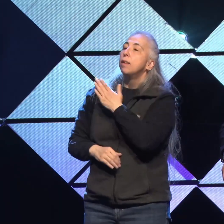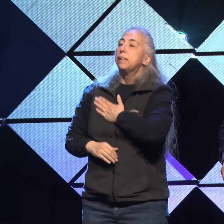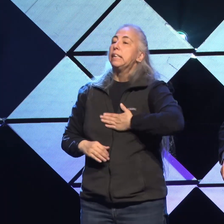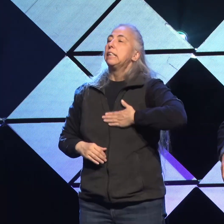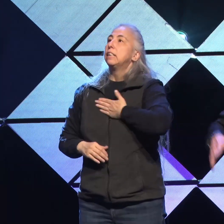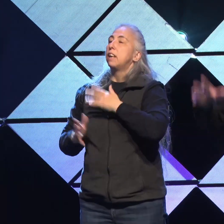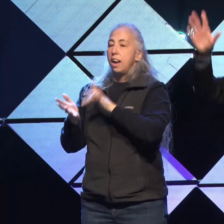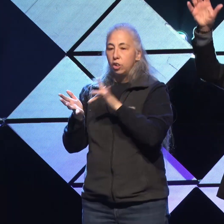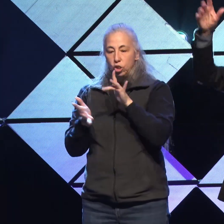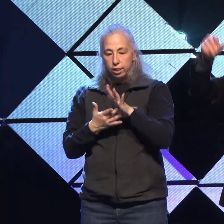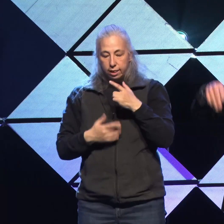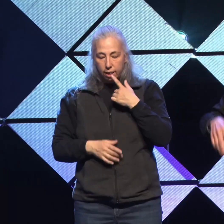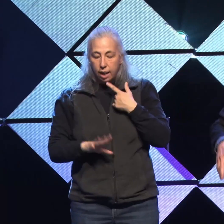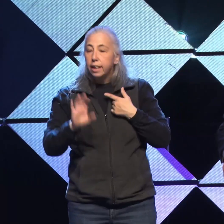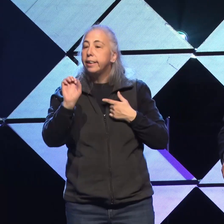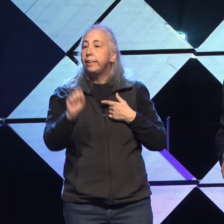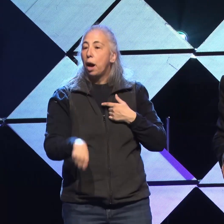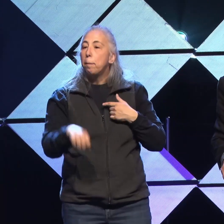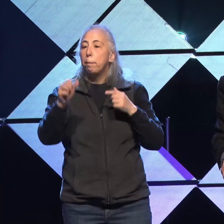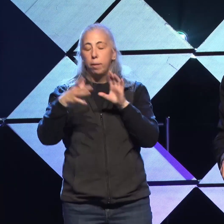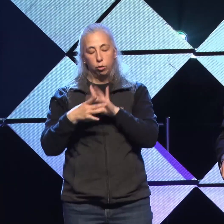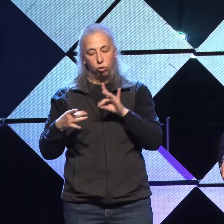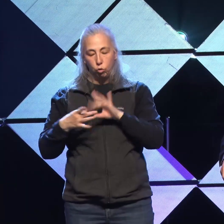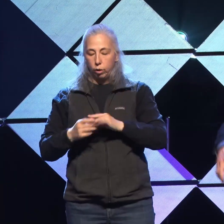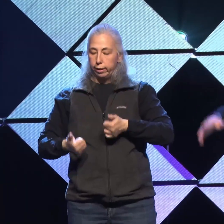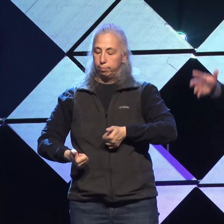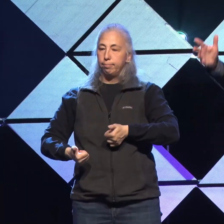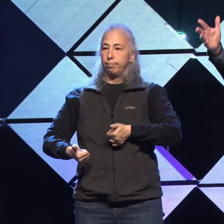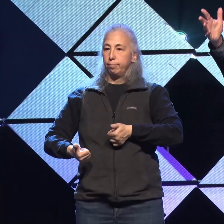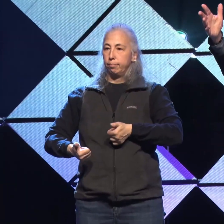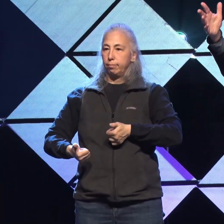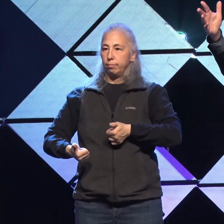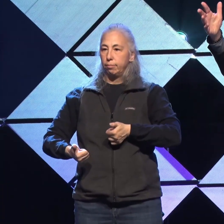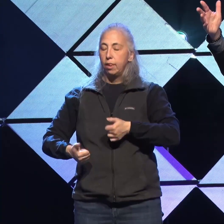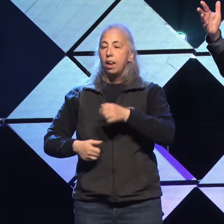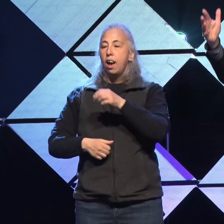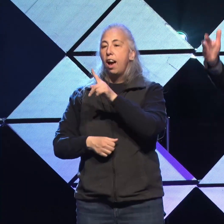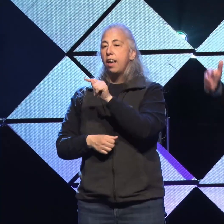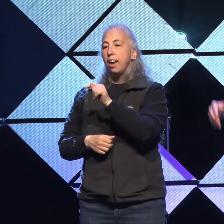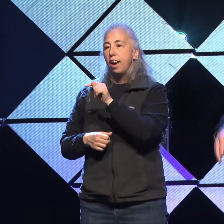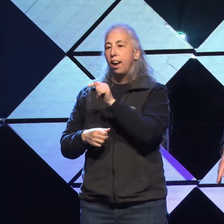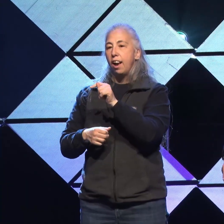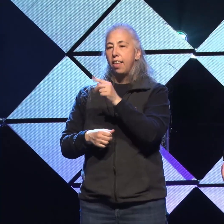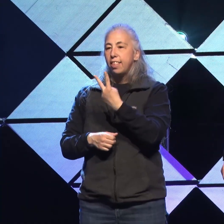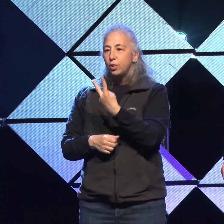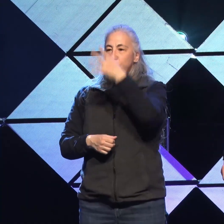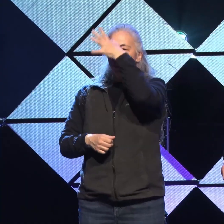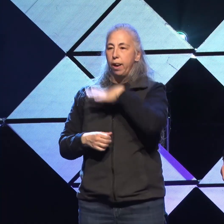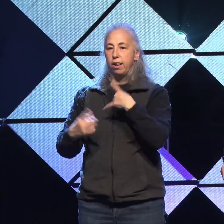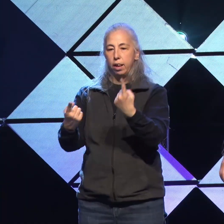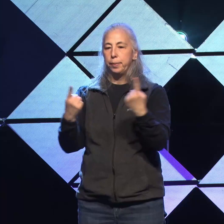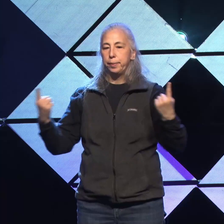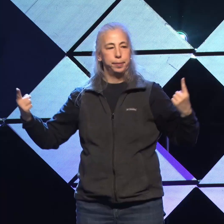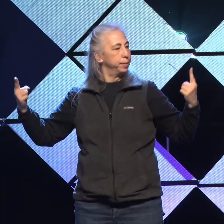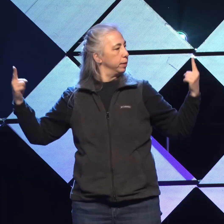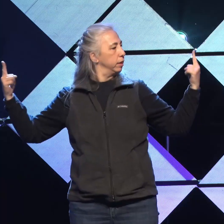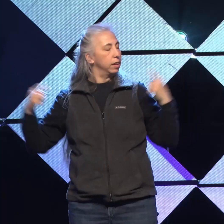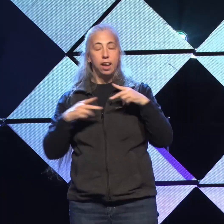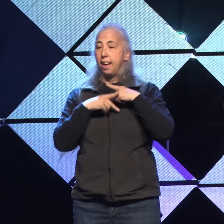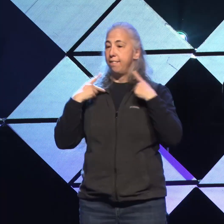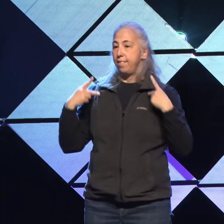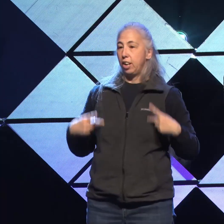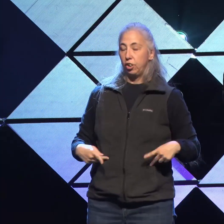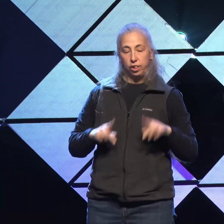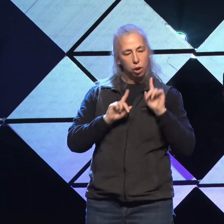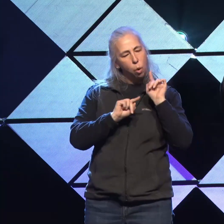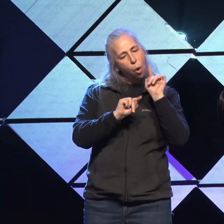boom, story's over. And the two men go home. That's it. Pharisee who spent his whole